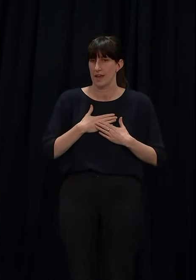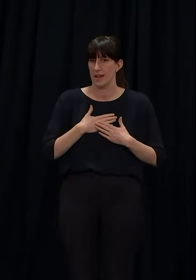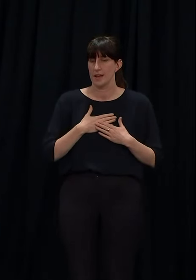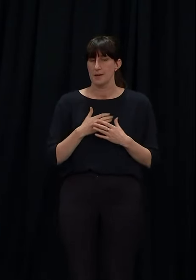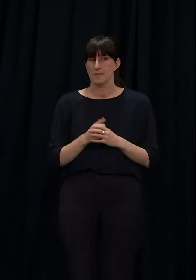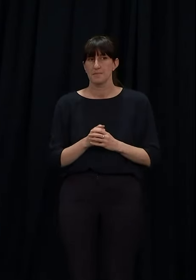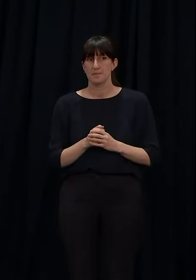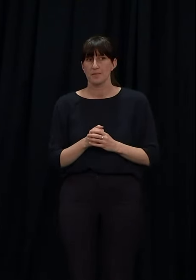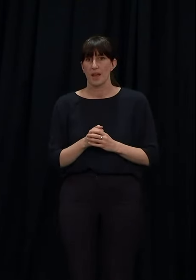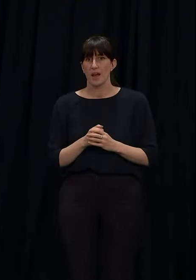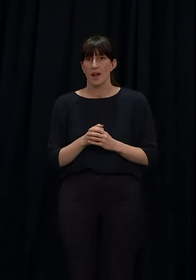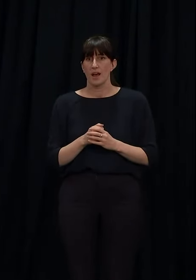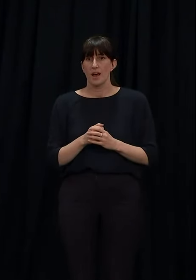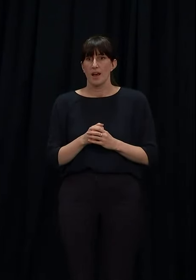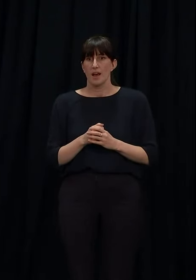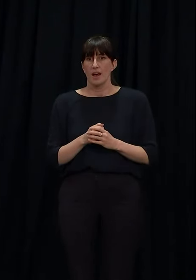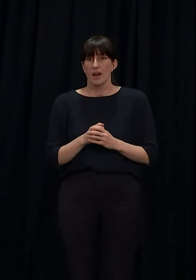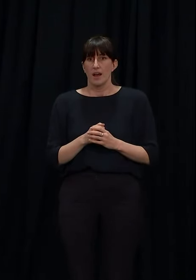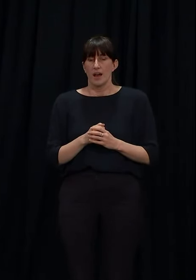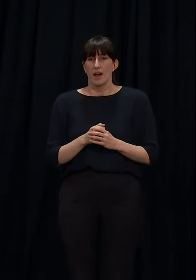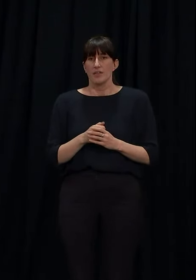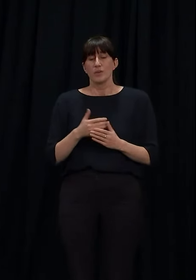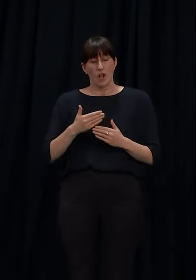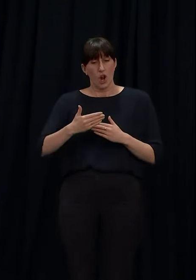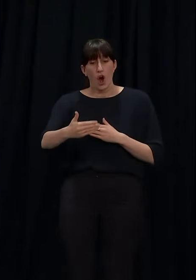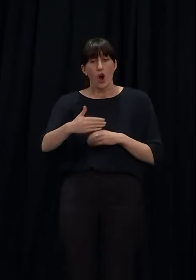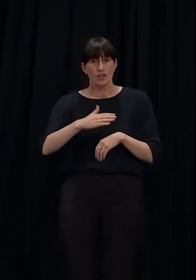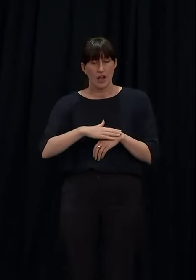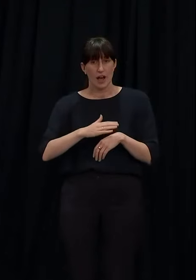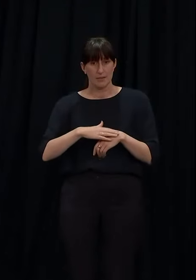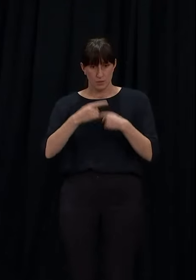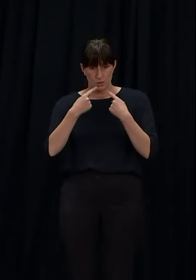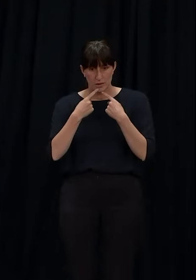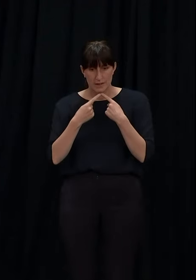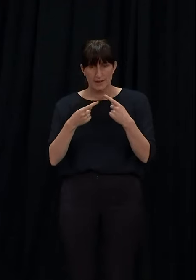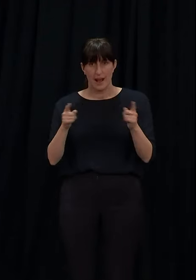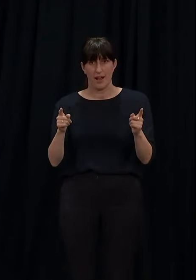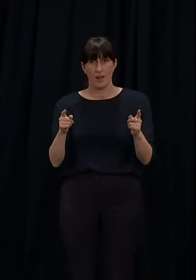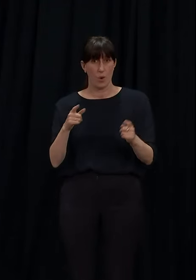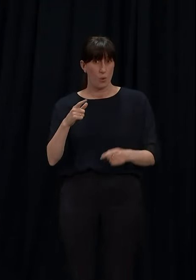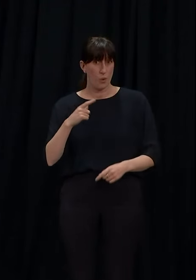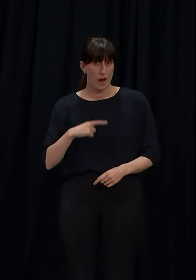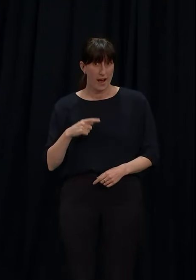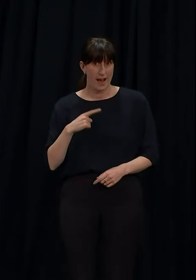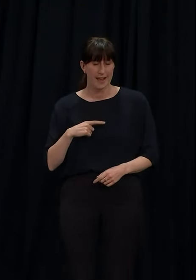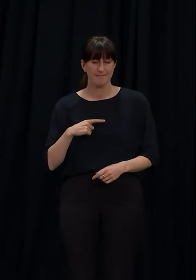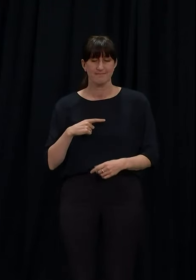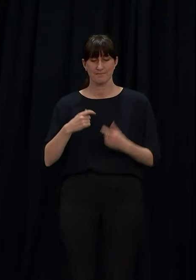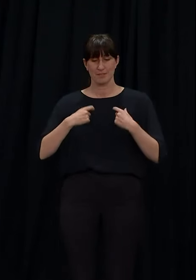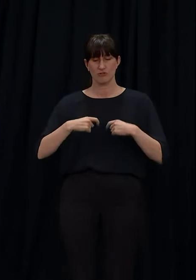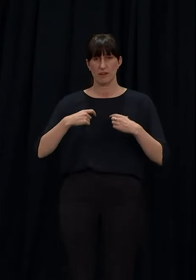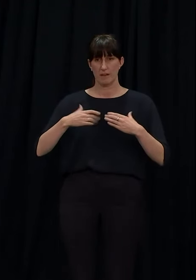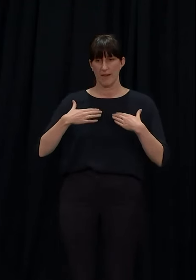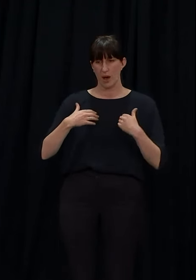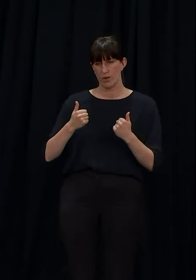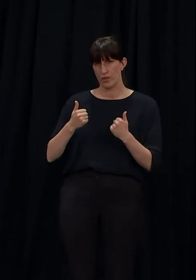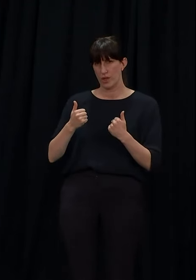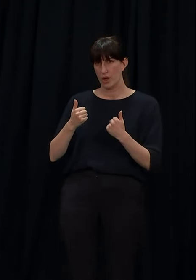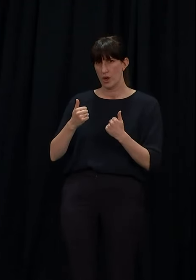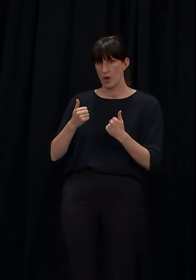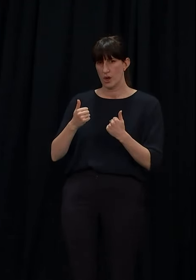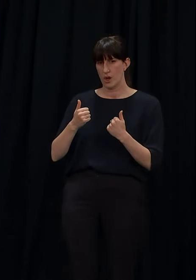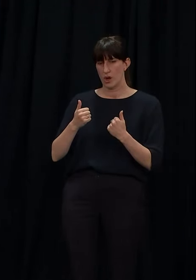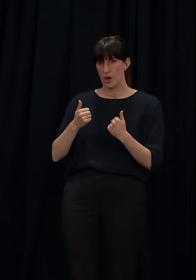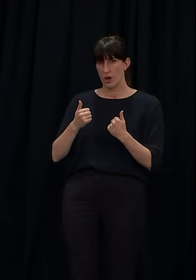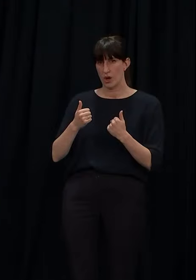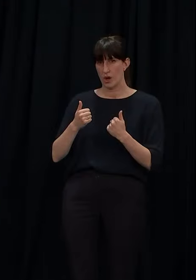happened and to offer them options. The reason for the delay, though, was Health was concerned about going and notifying people of something that had happened